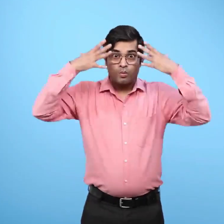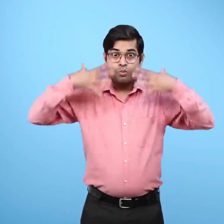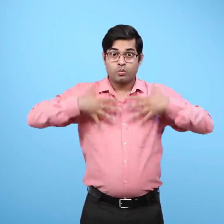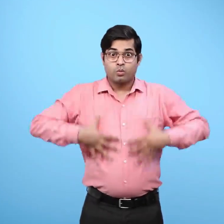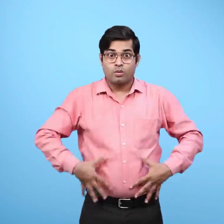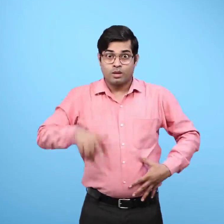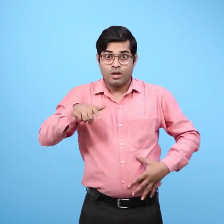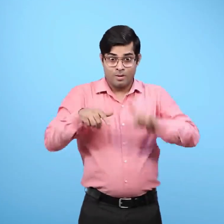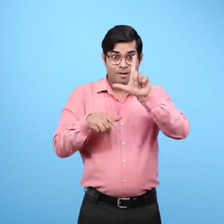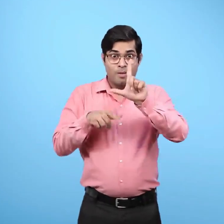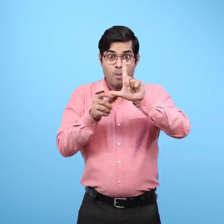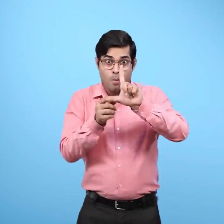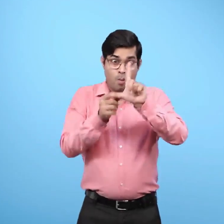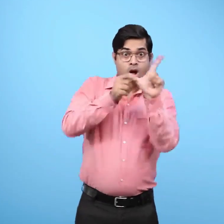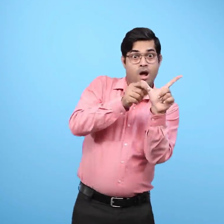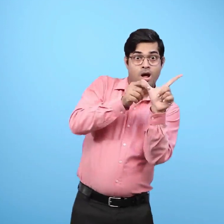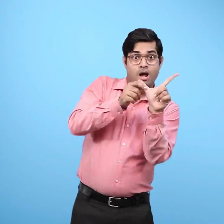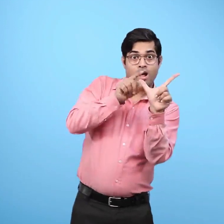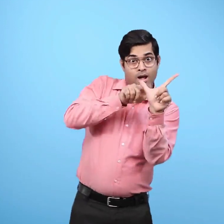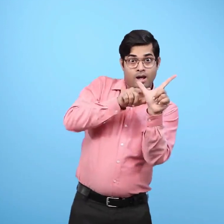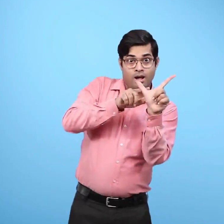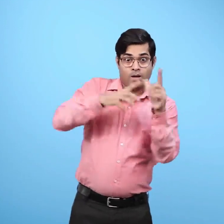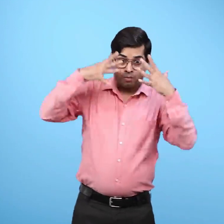An angle more than a right angle with your body.